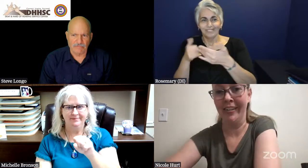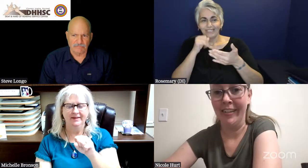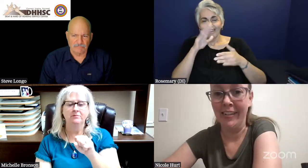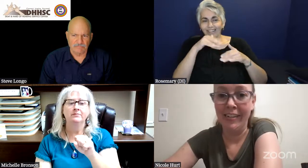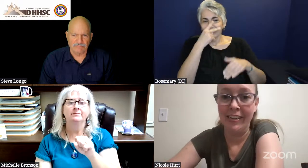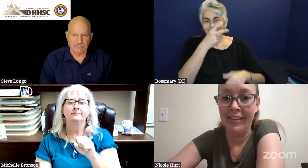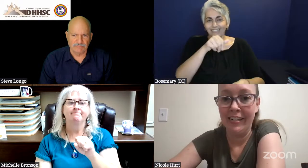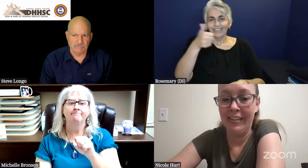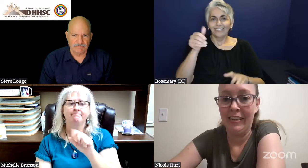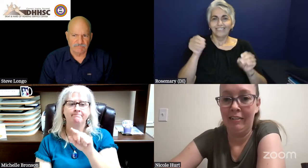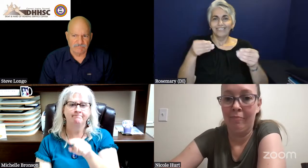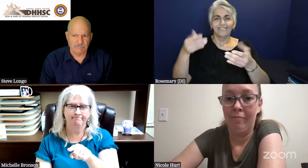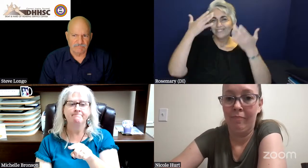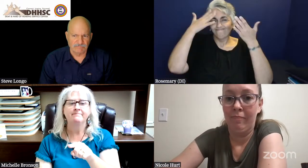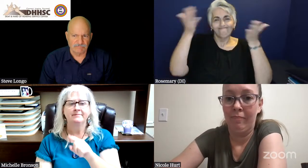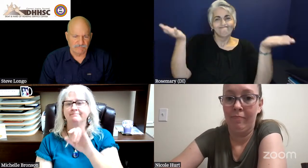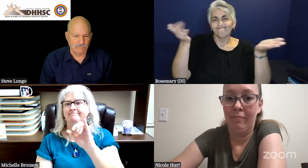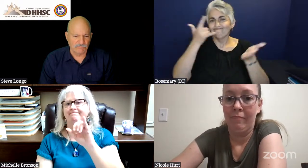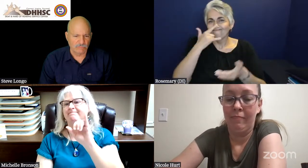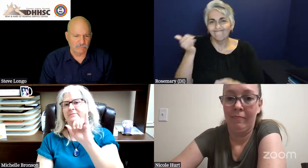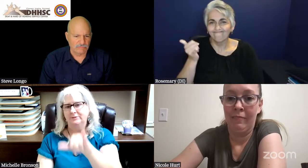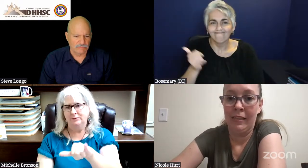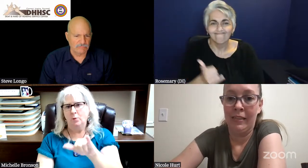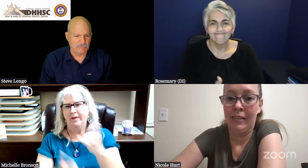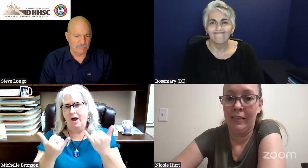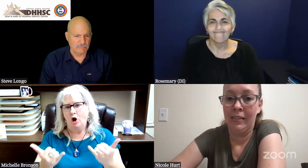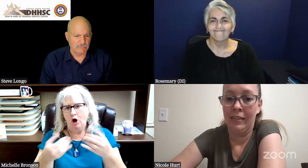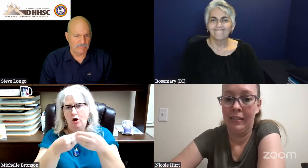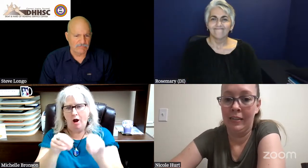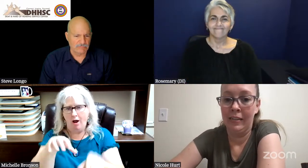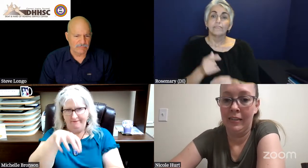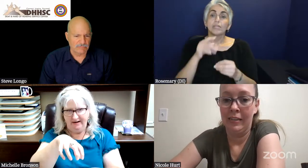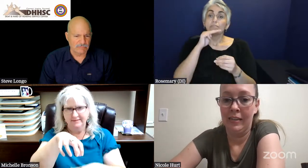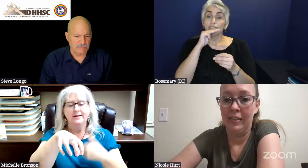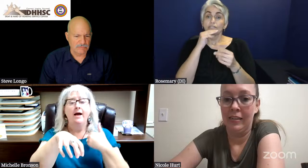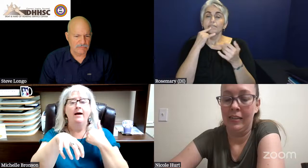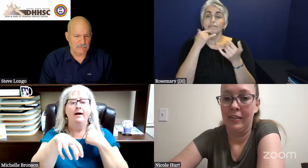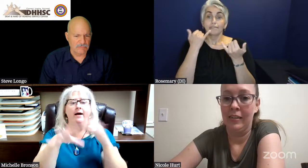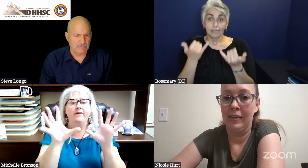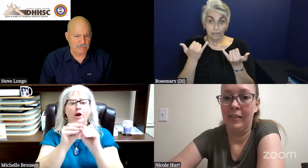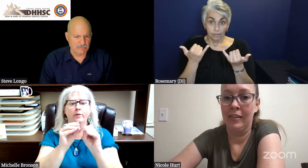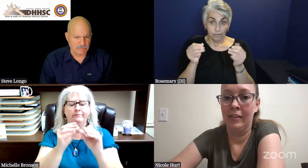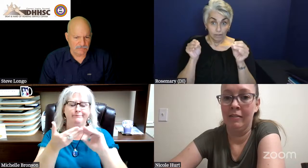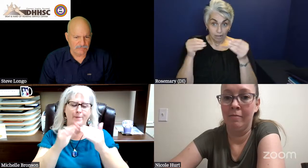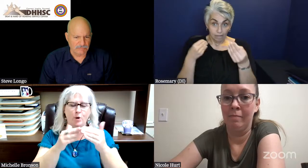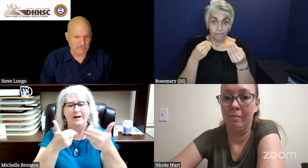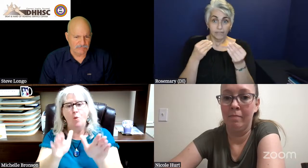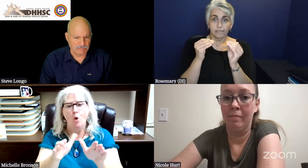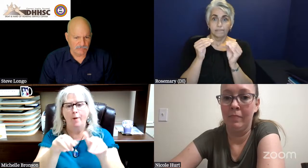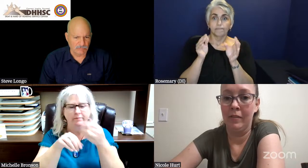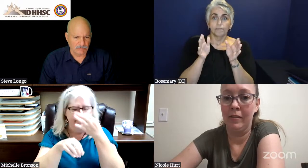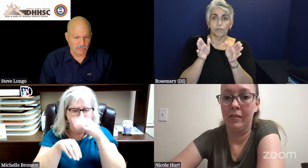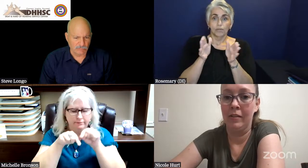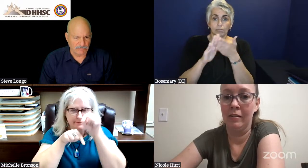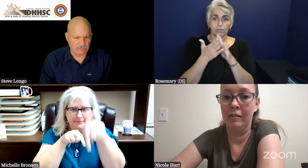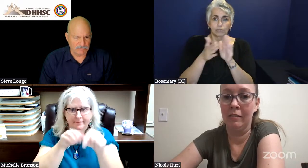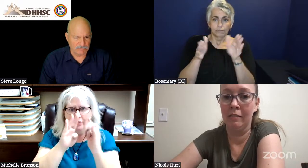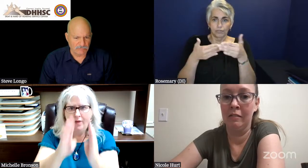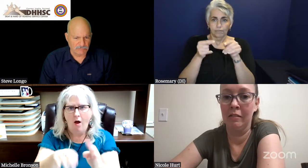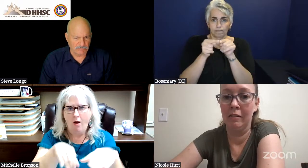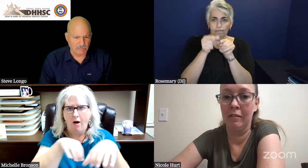two rooms prior to that in the other office prior to this one. Michelle says, well, this